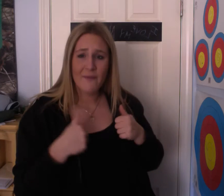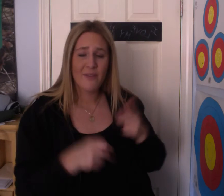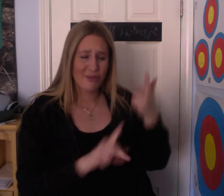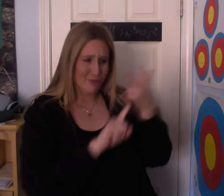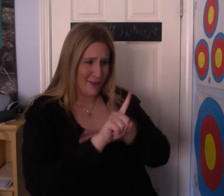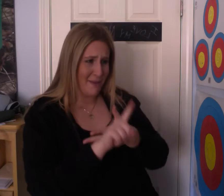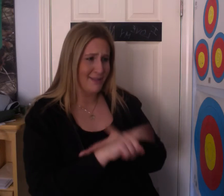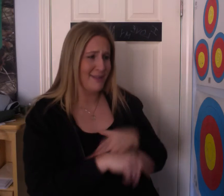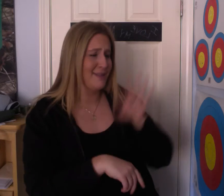of cake.